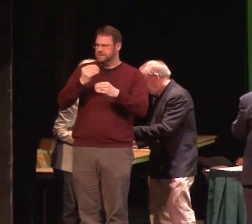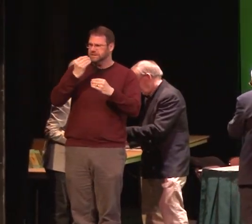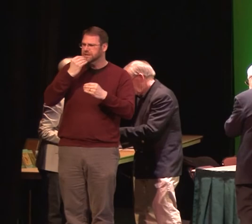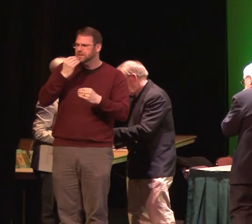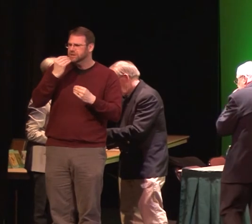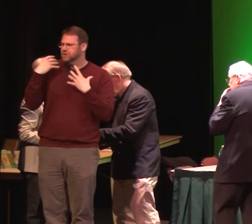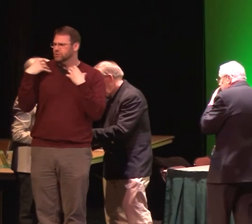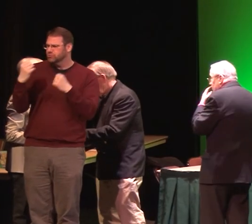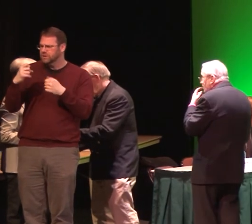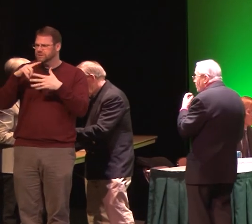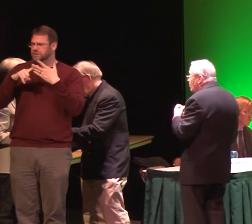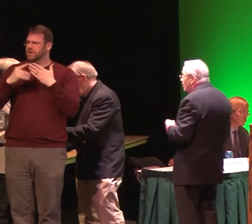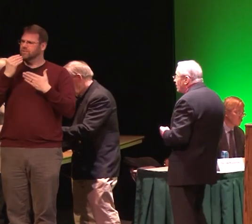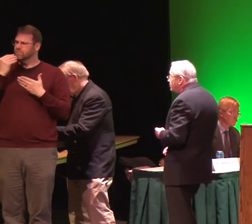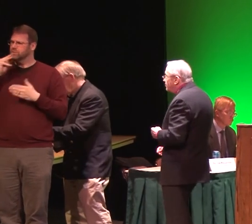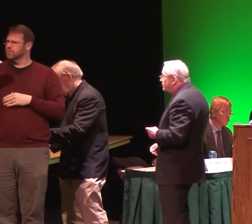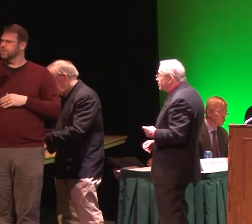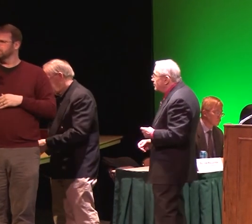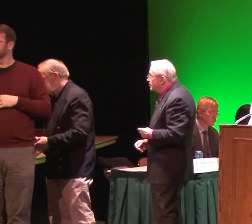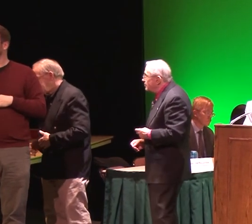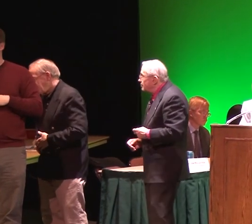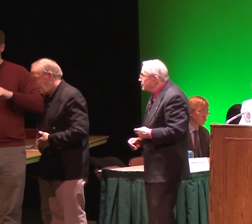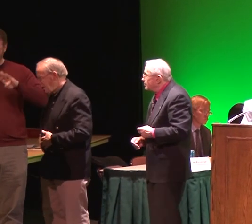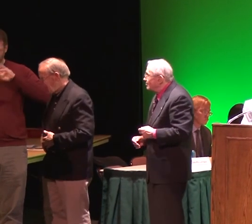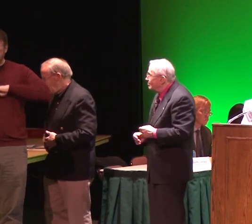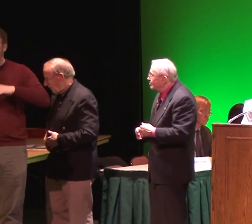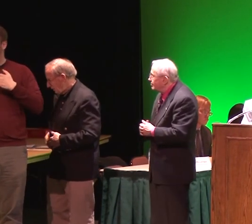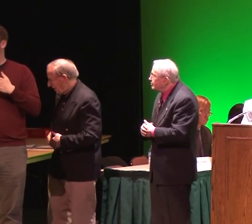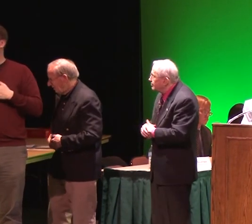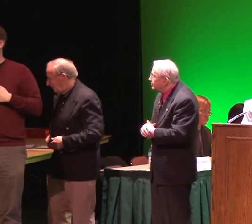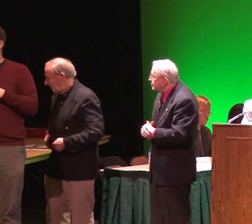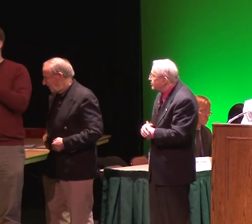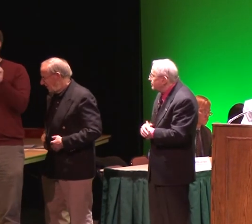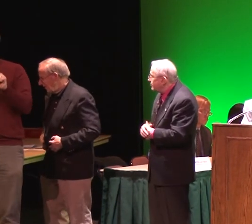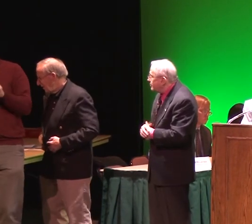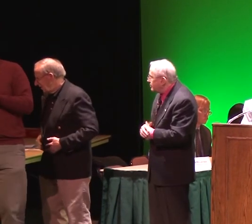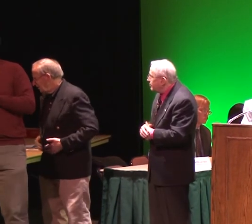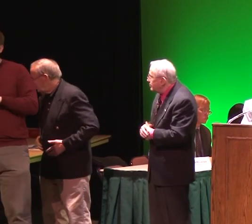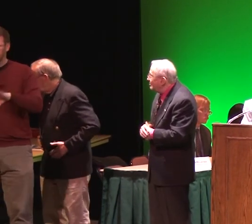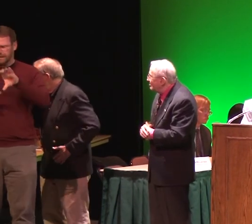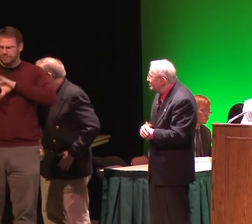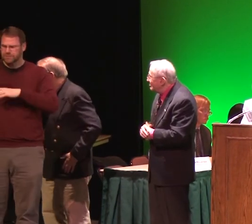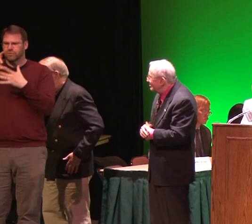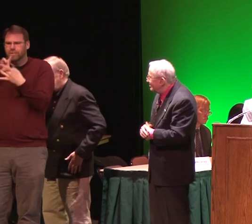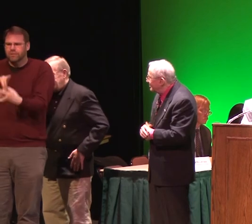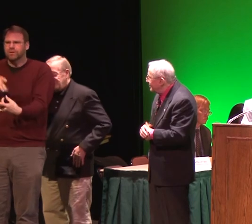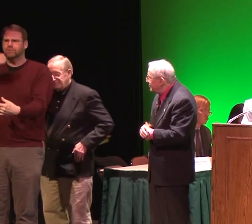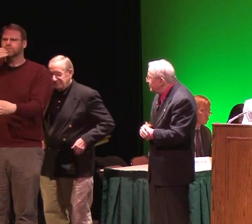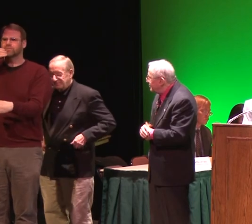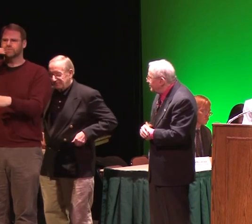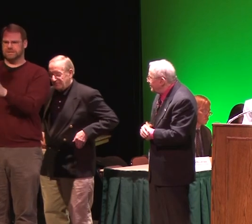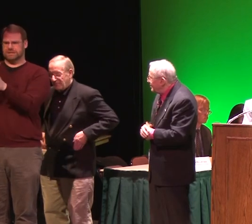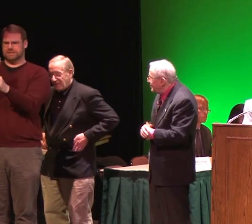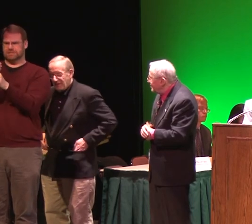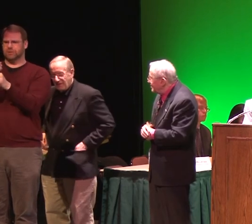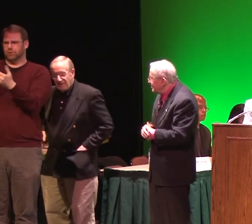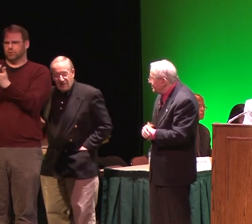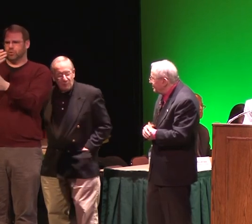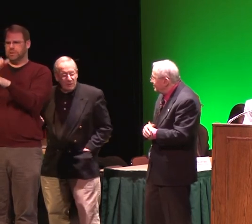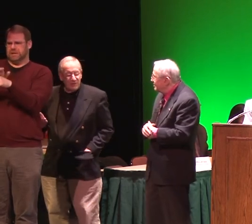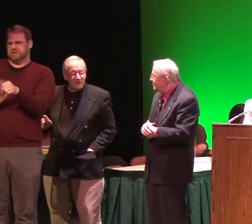agriculture, food microbiology, food safety, or food chemistry from the Institute of Food Technologists, the New England